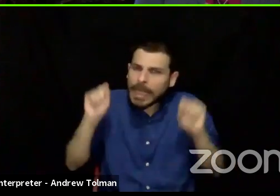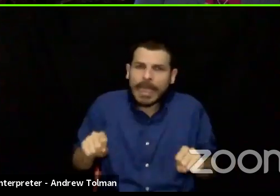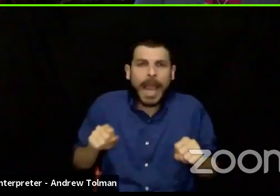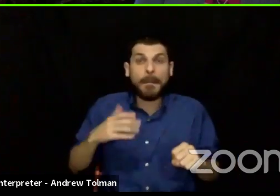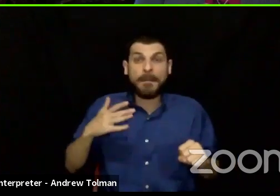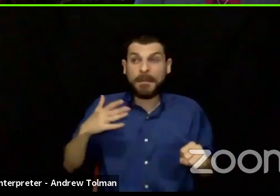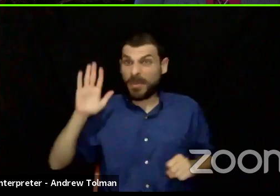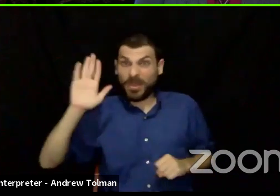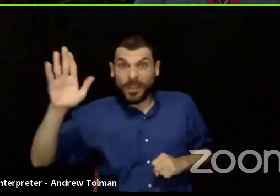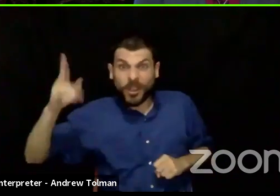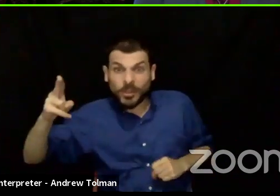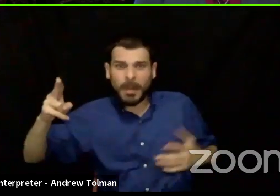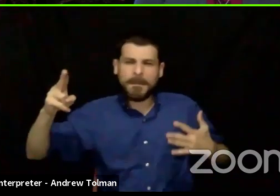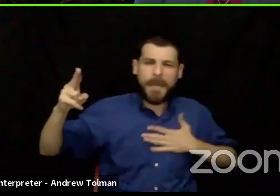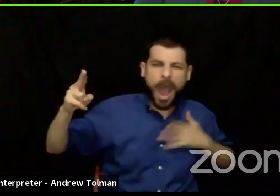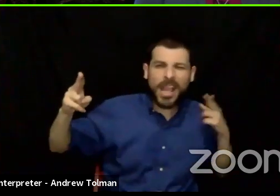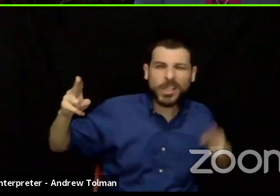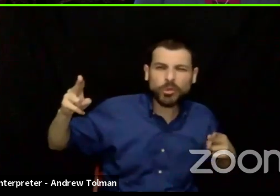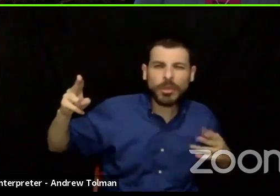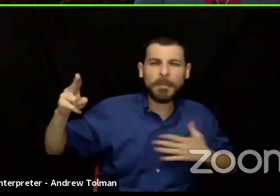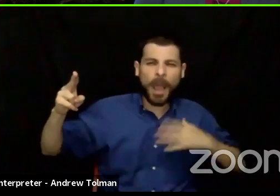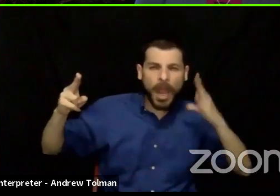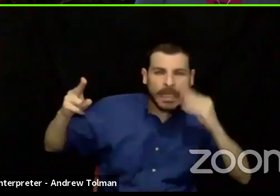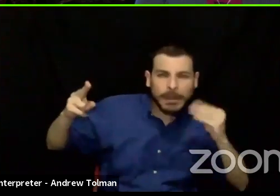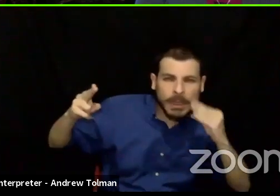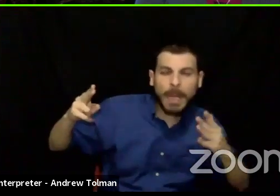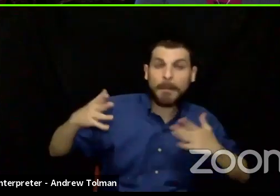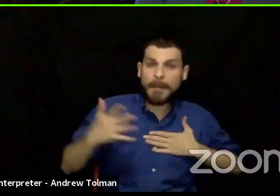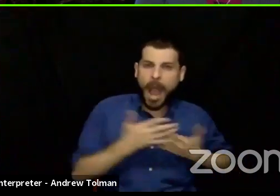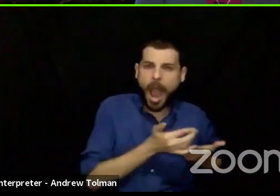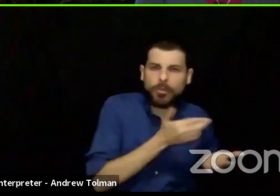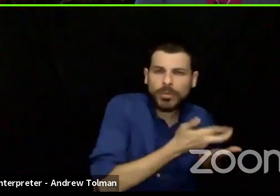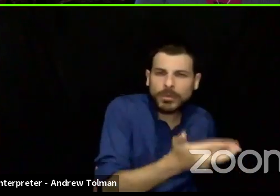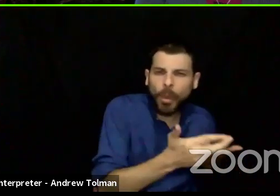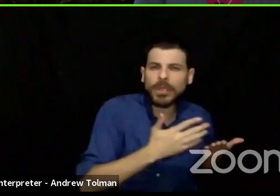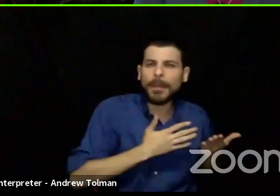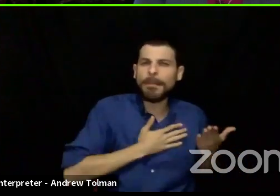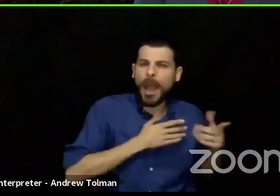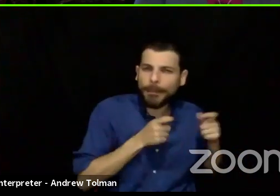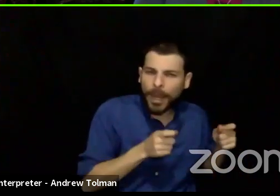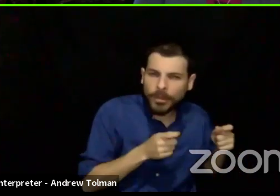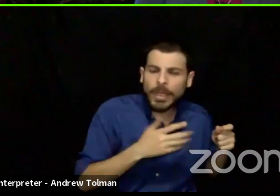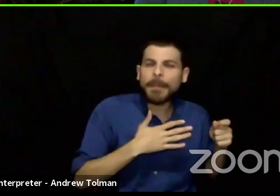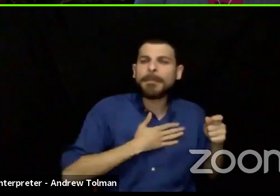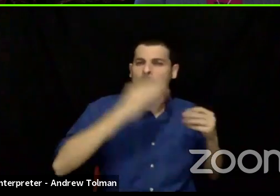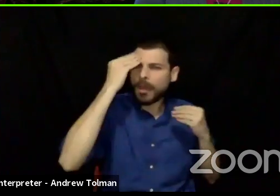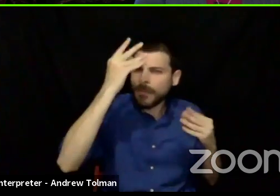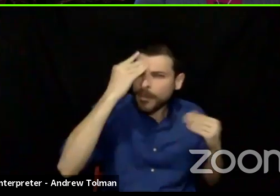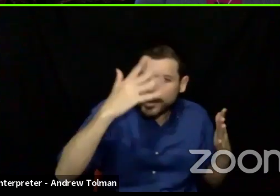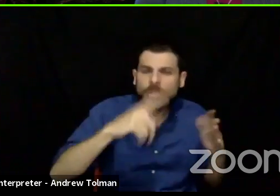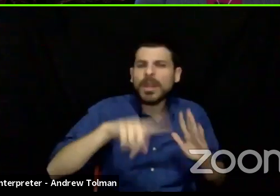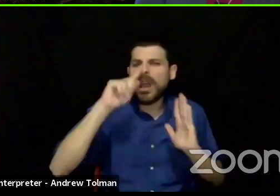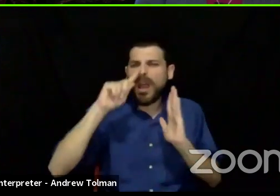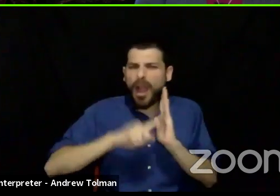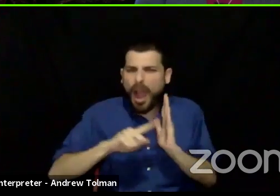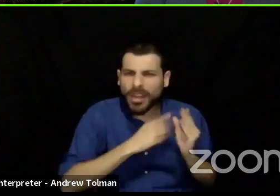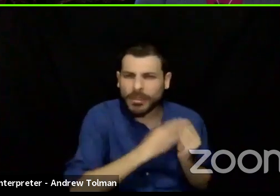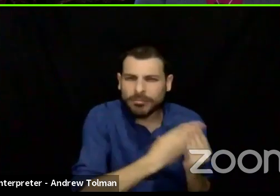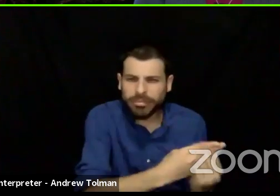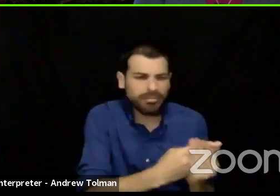my experience, the city's resources, including the city's records and management, the auditors as a city